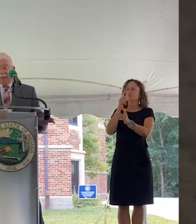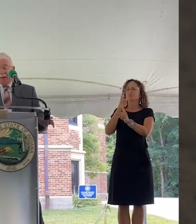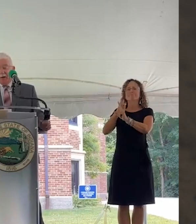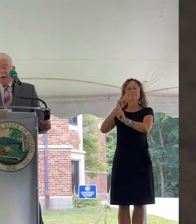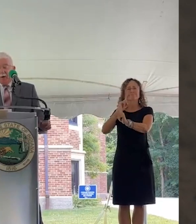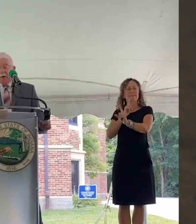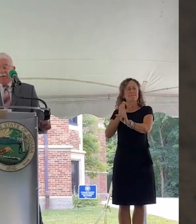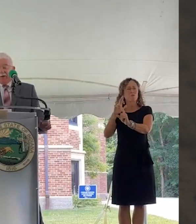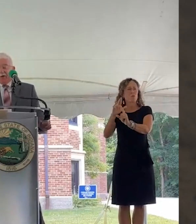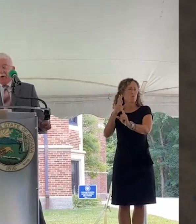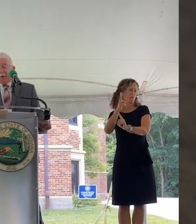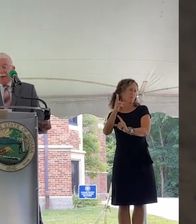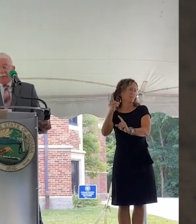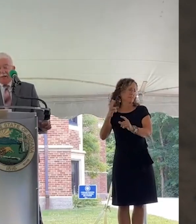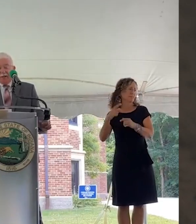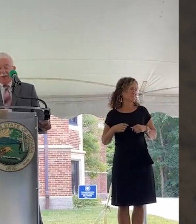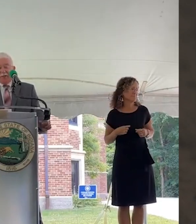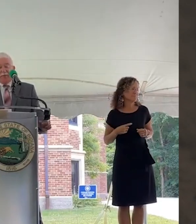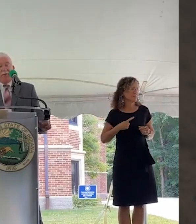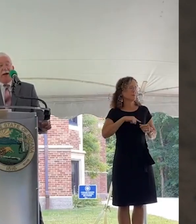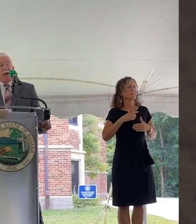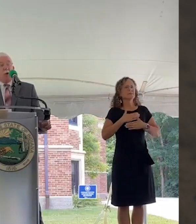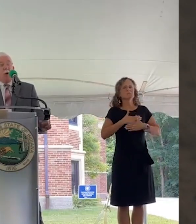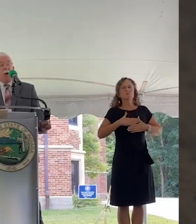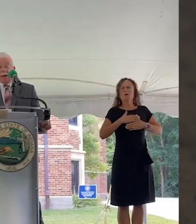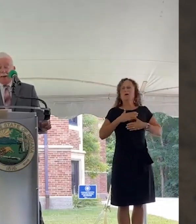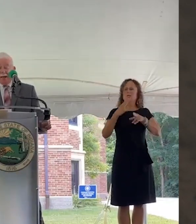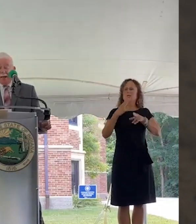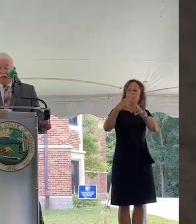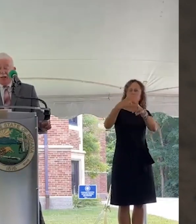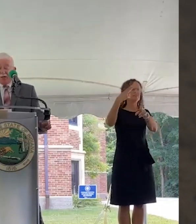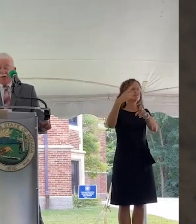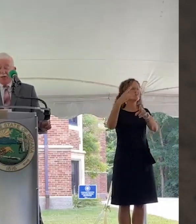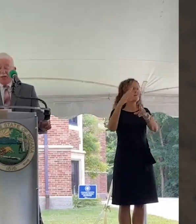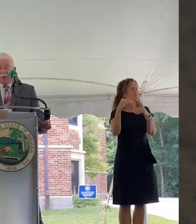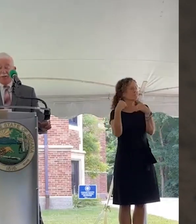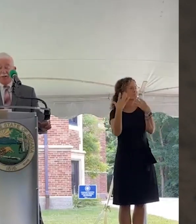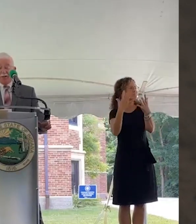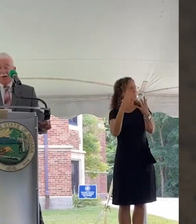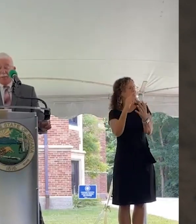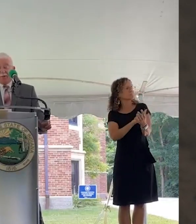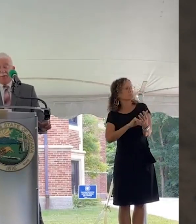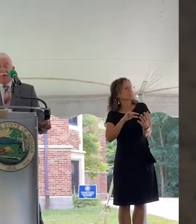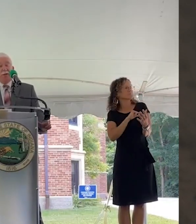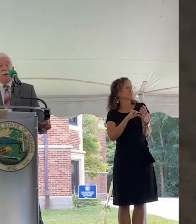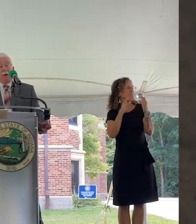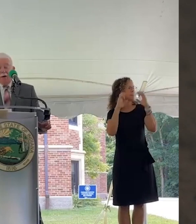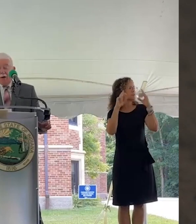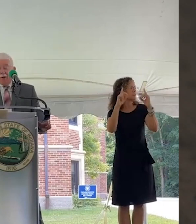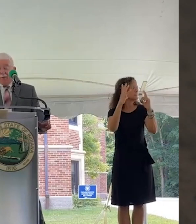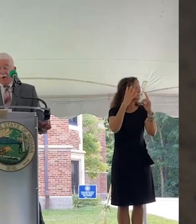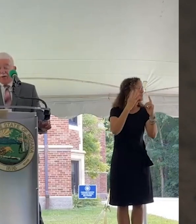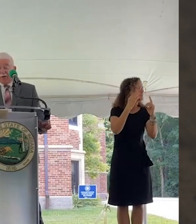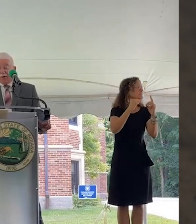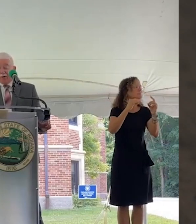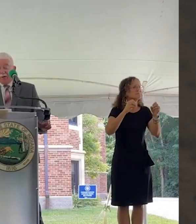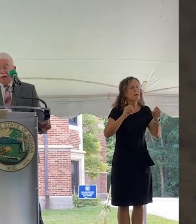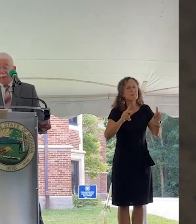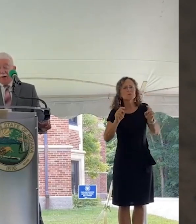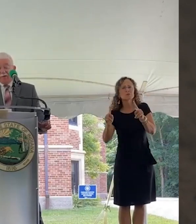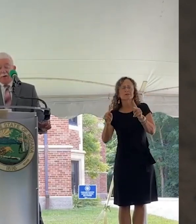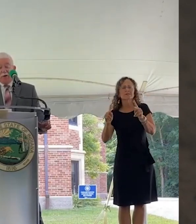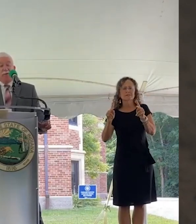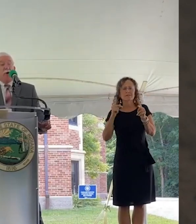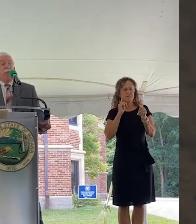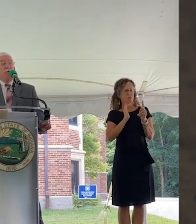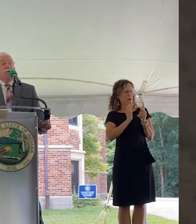hearing. We've enjoyed a reputation of providing quality educational experiences and opportunities for our students